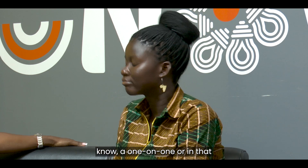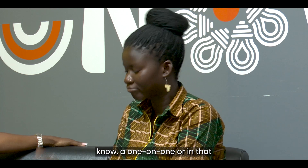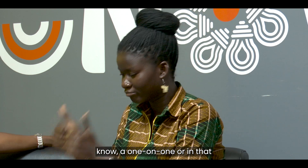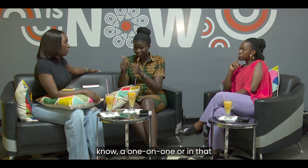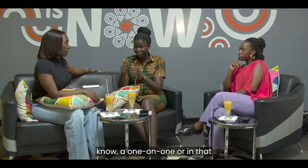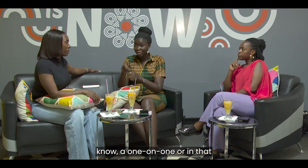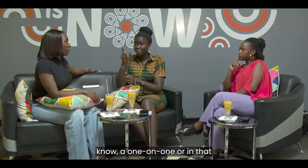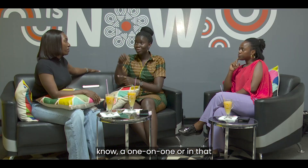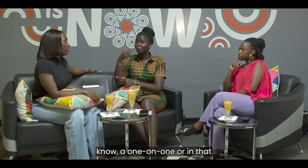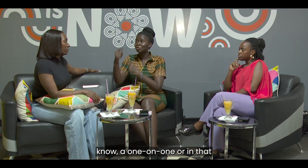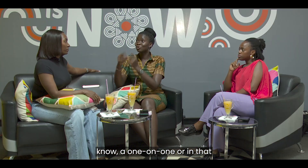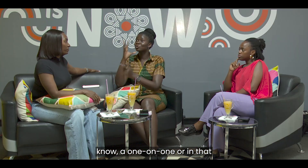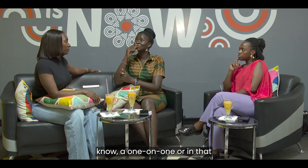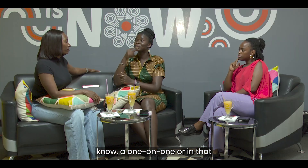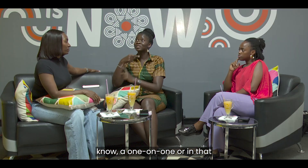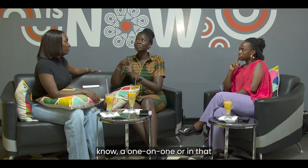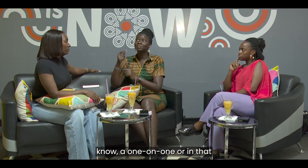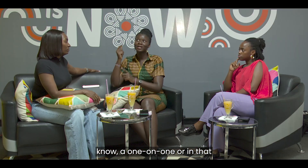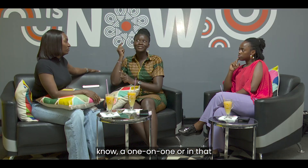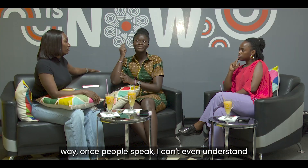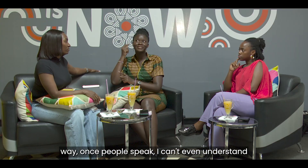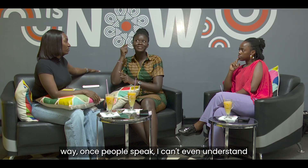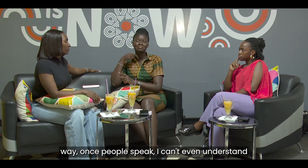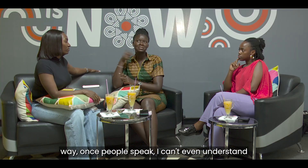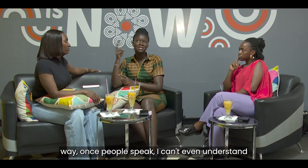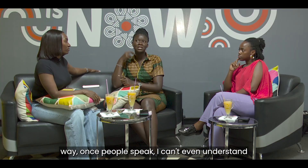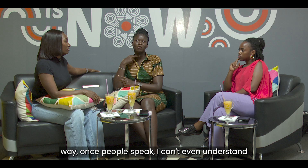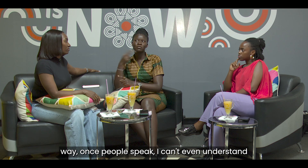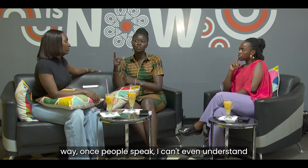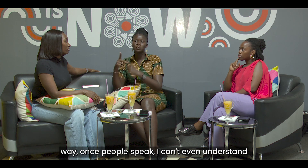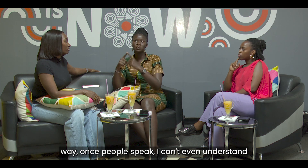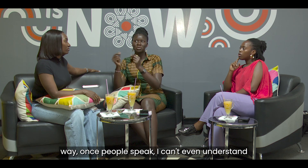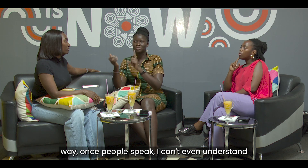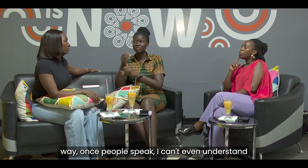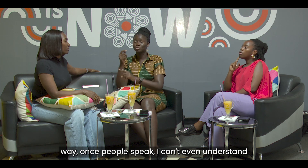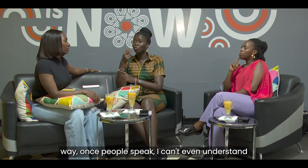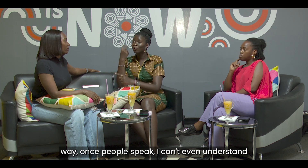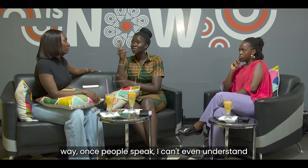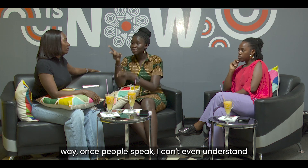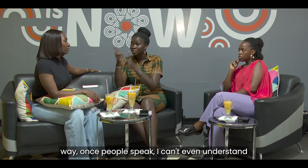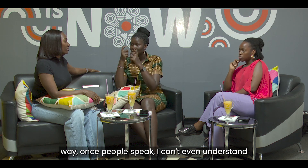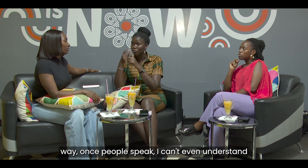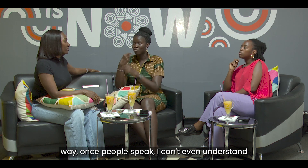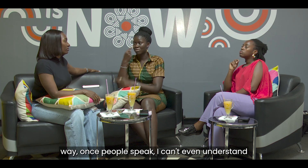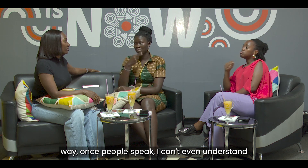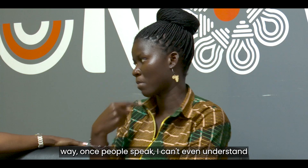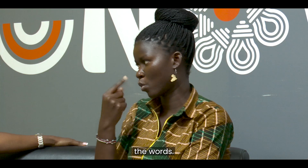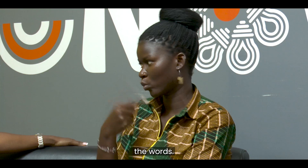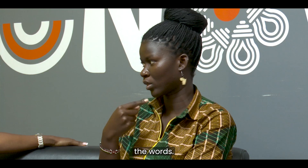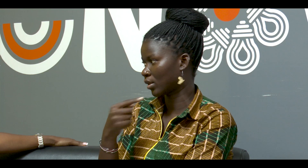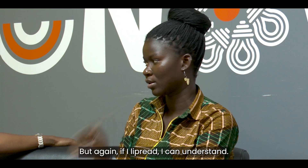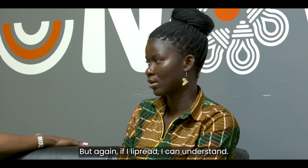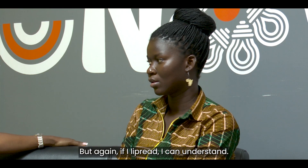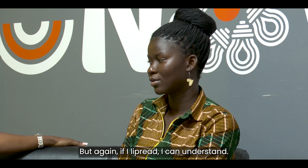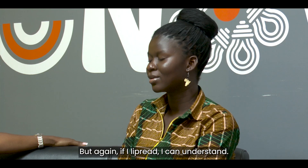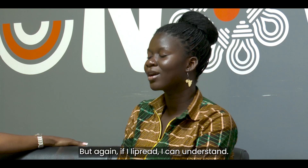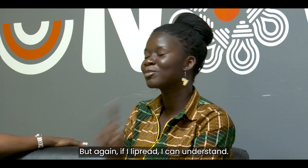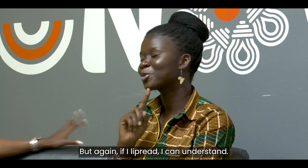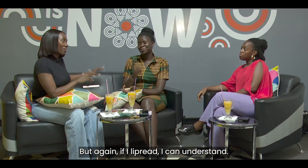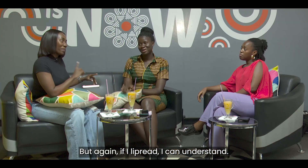one-on-one. Or in that way, when people speak, I can't understand the words. But again, if I lip read, sure,